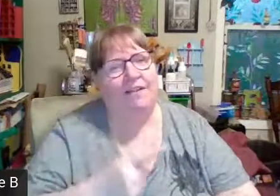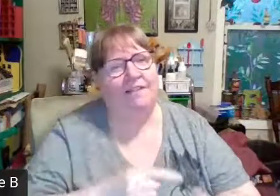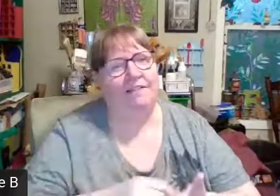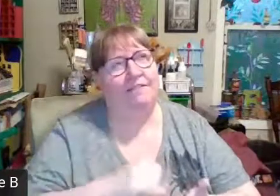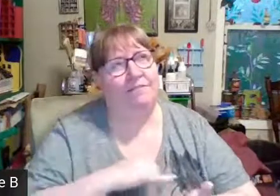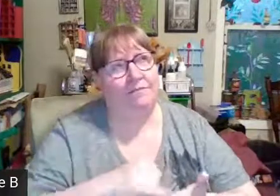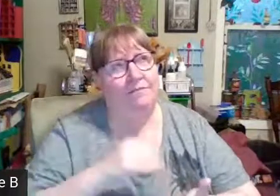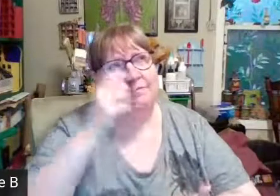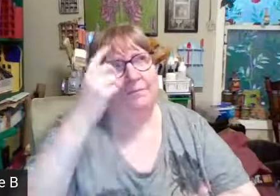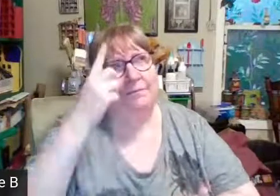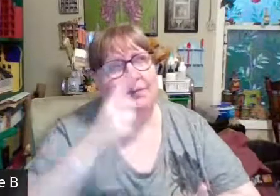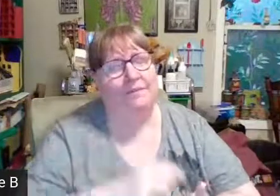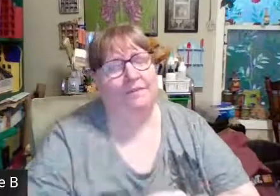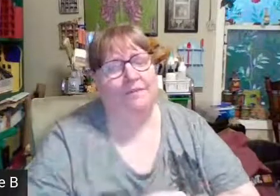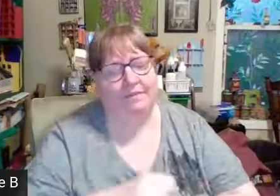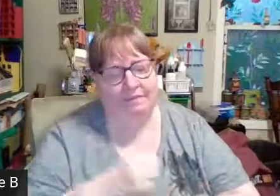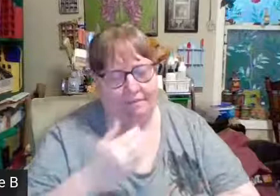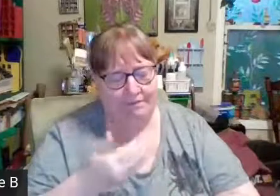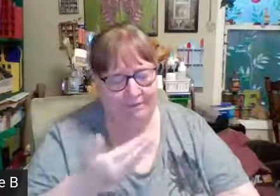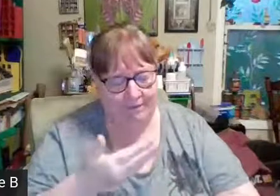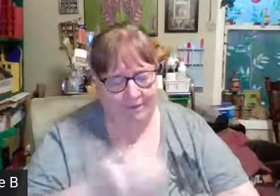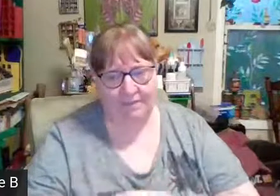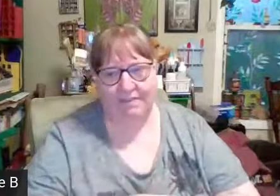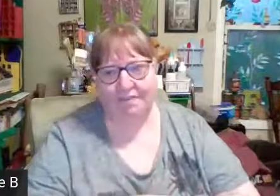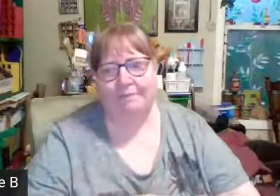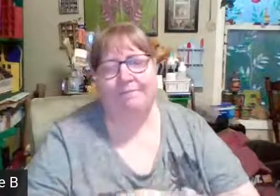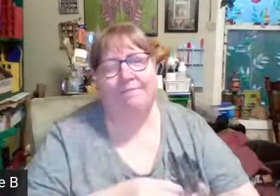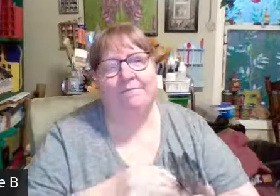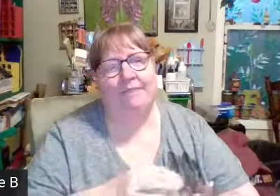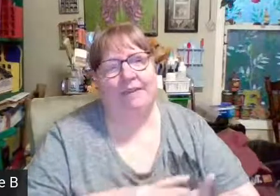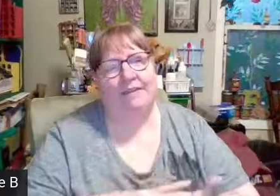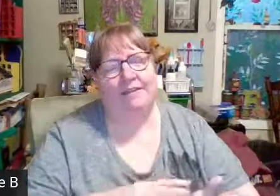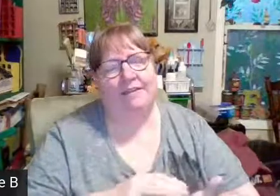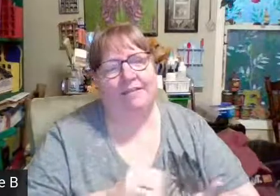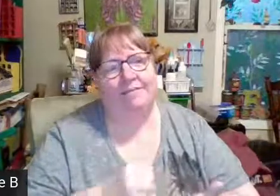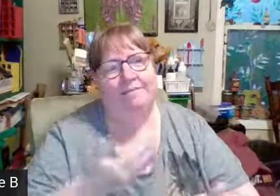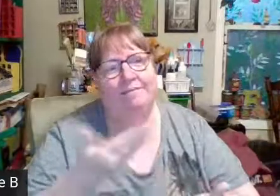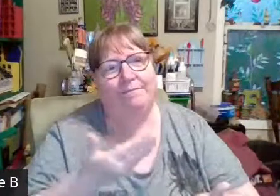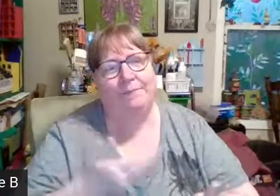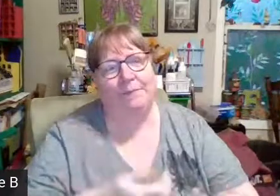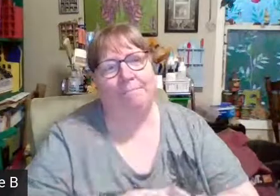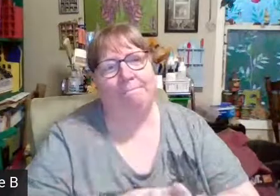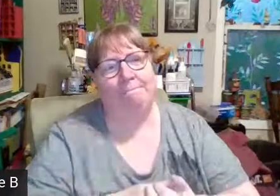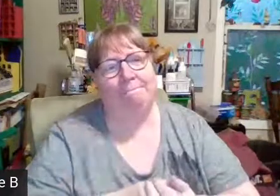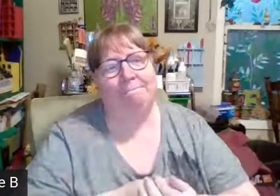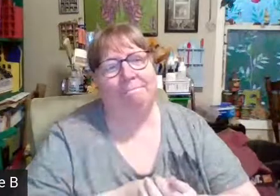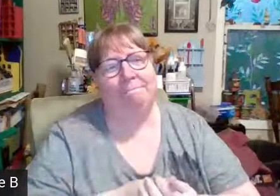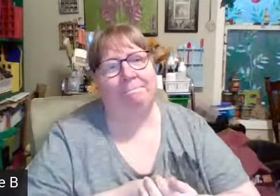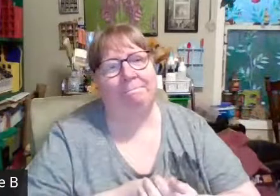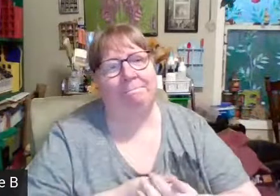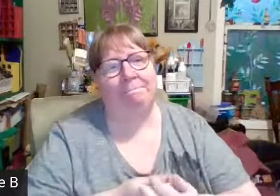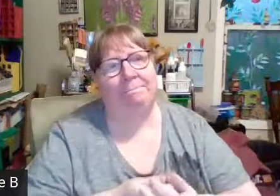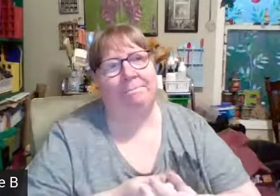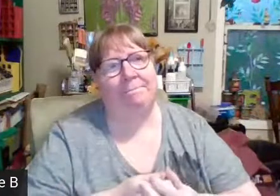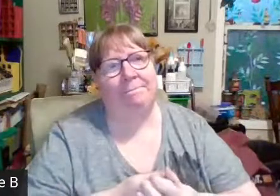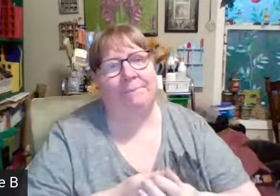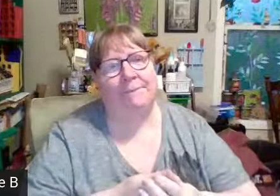like that. Then I know I generally set it aside. But if I have more than one, I'll set one aside and the other one will go to someone